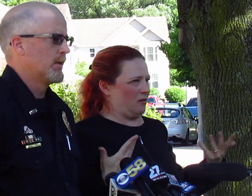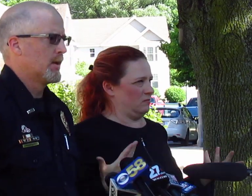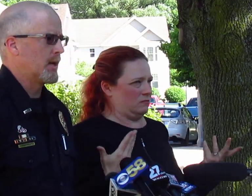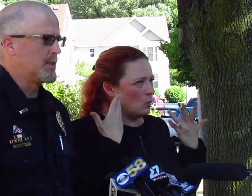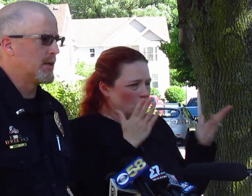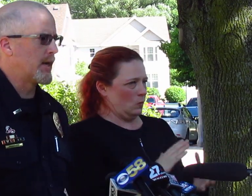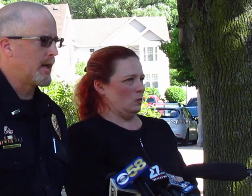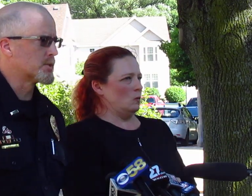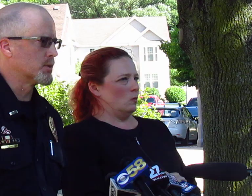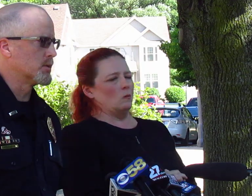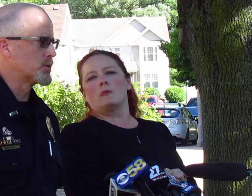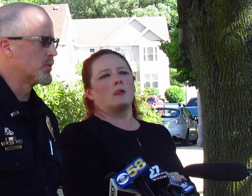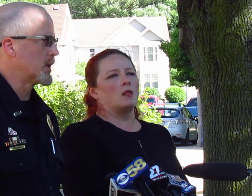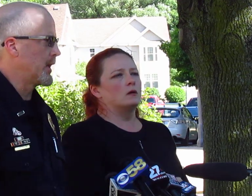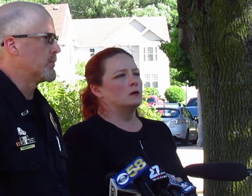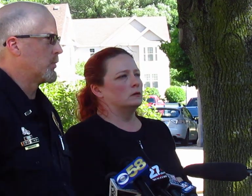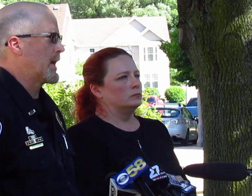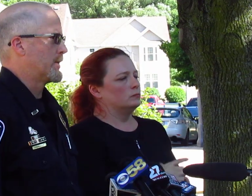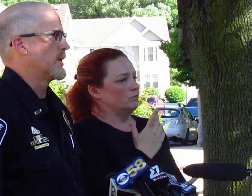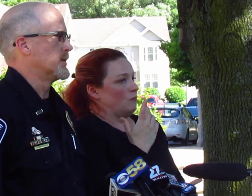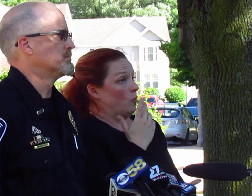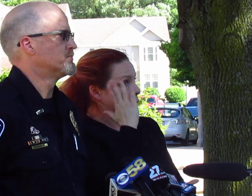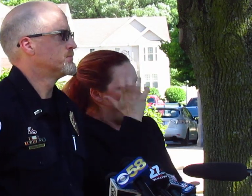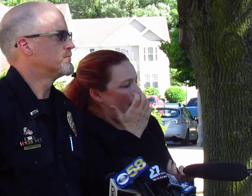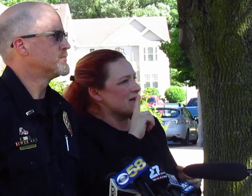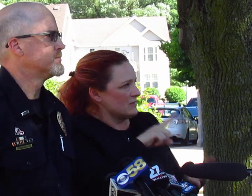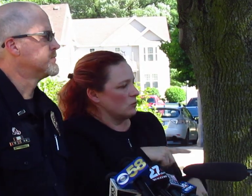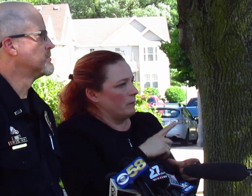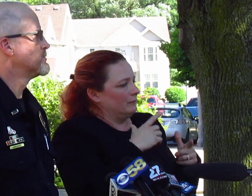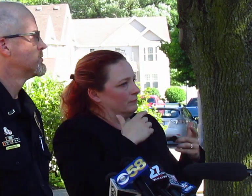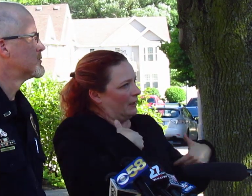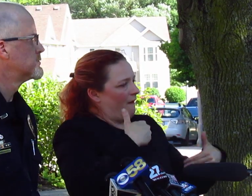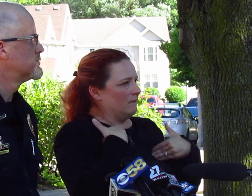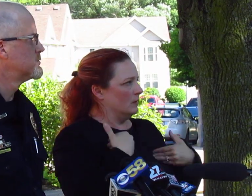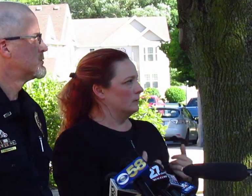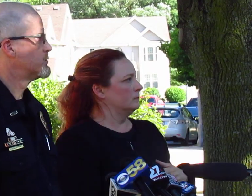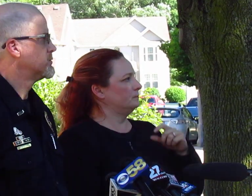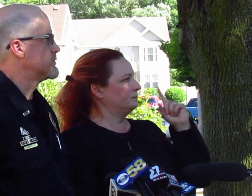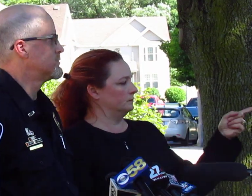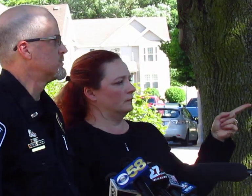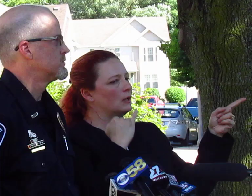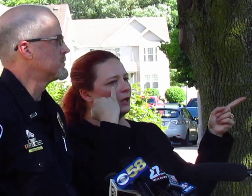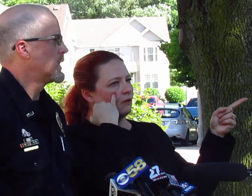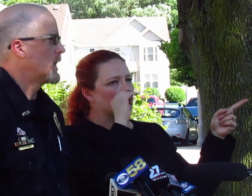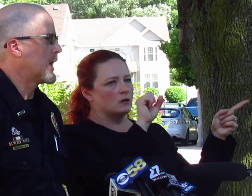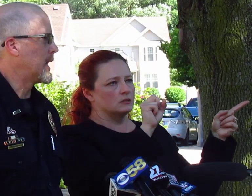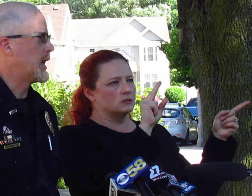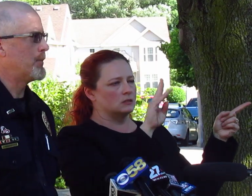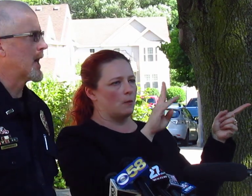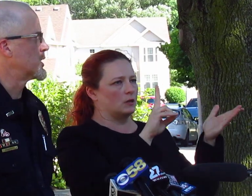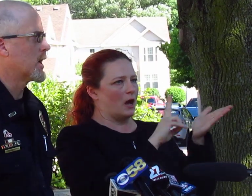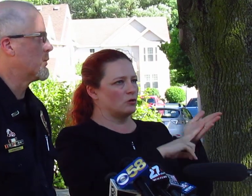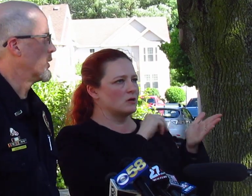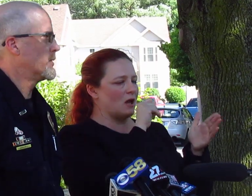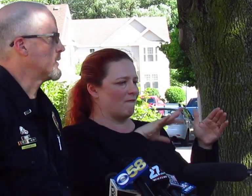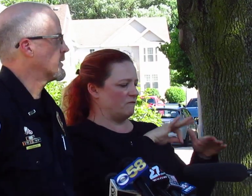have an idea of that answer sooner than later, but we're not there yet. If the subcontractor didn't locate the pipes, would that be cause for the... I'm